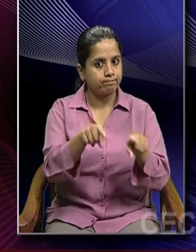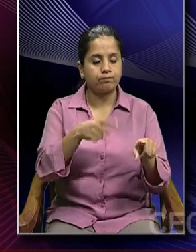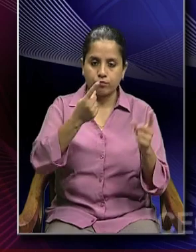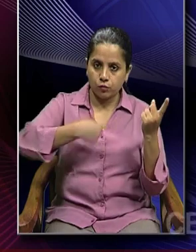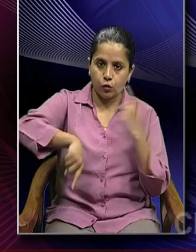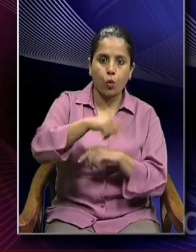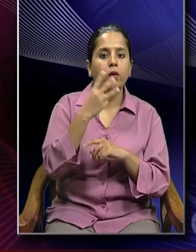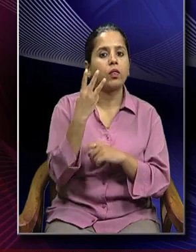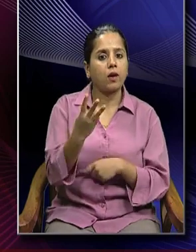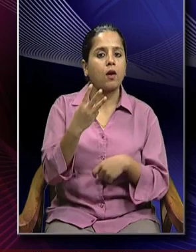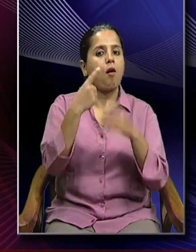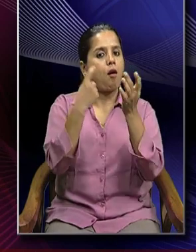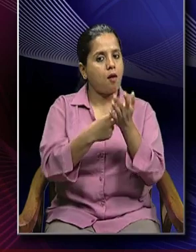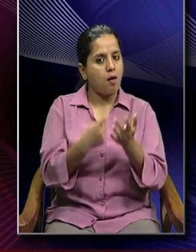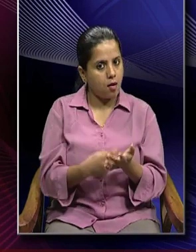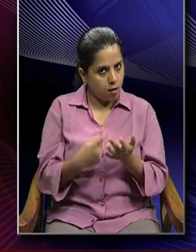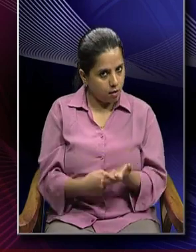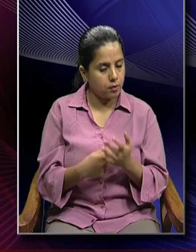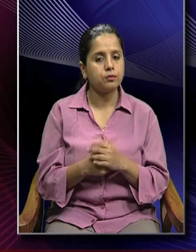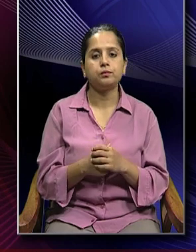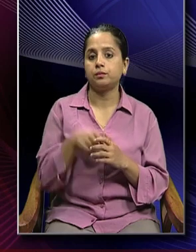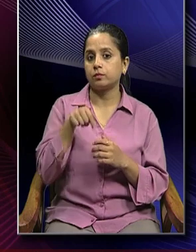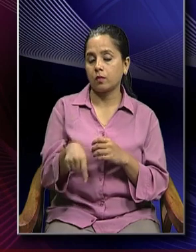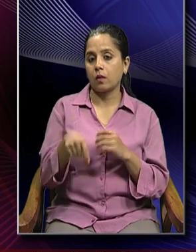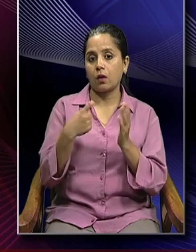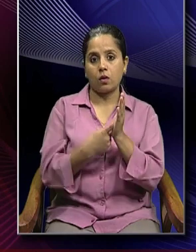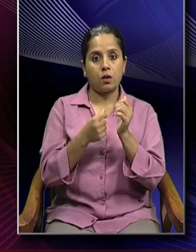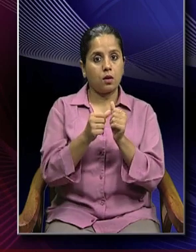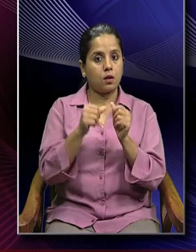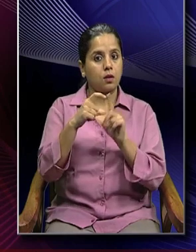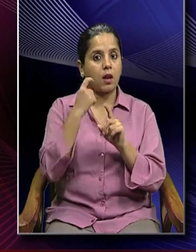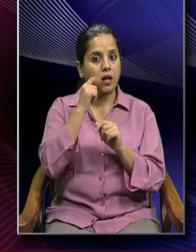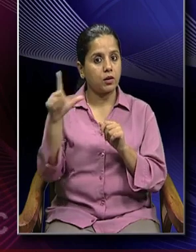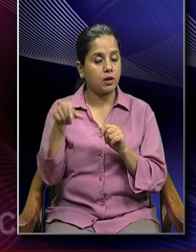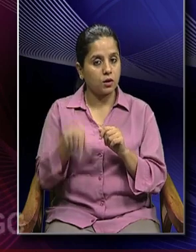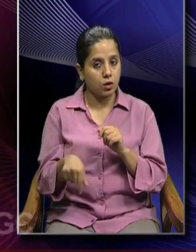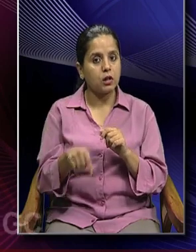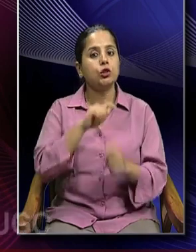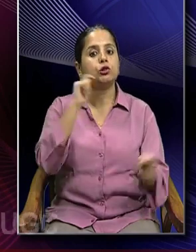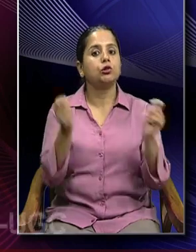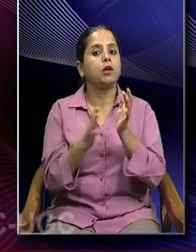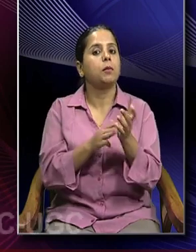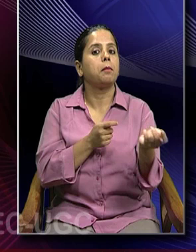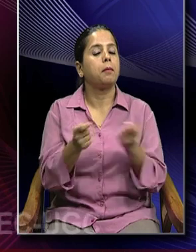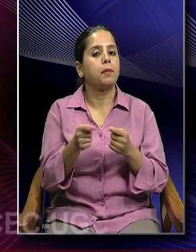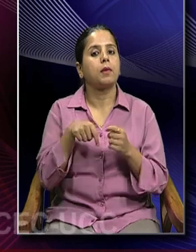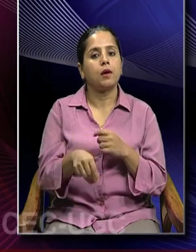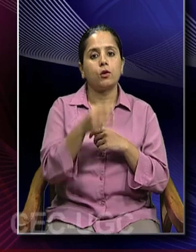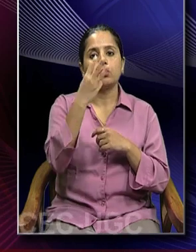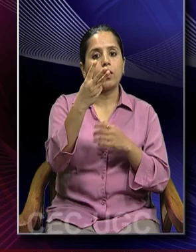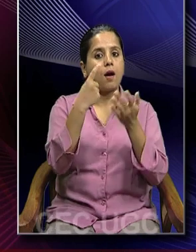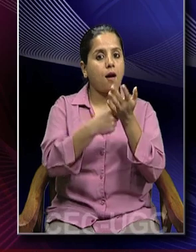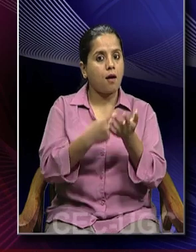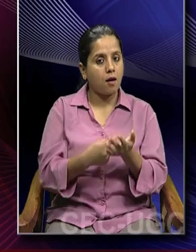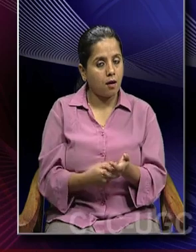all 3Rs. So, for radical change management, that is called RCM, the 3Rs should be guided